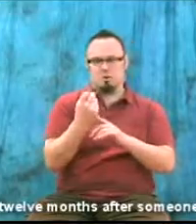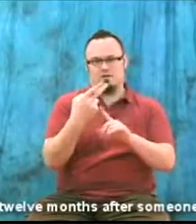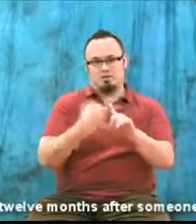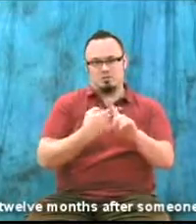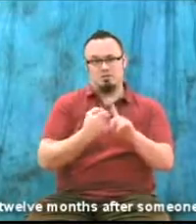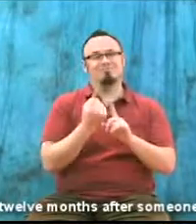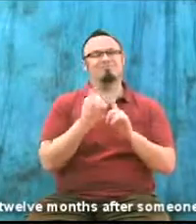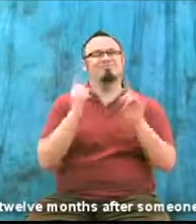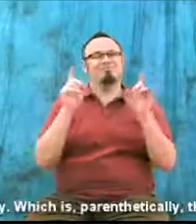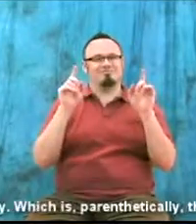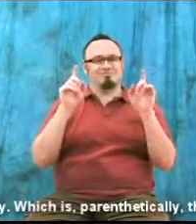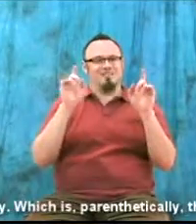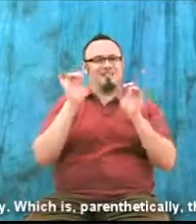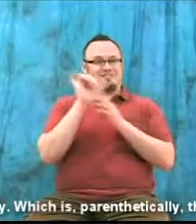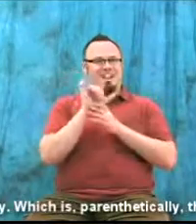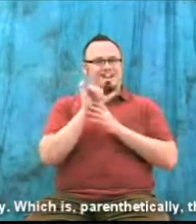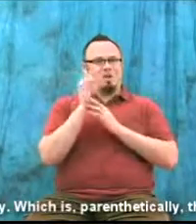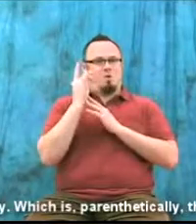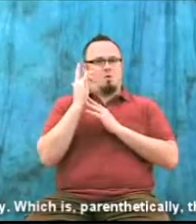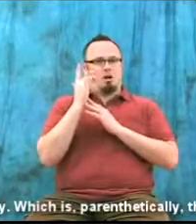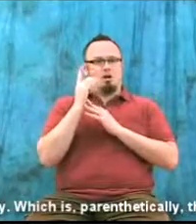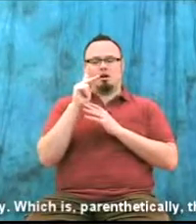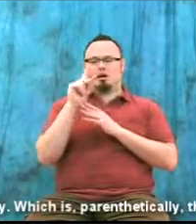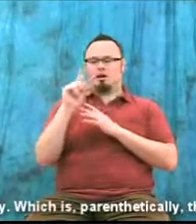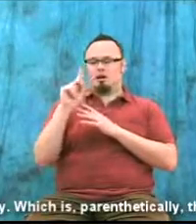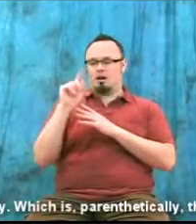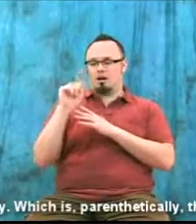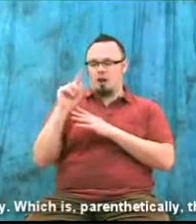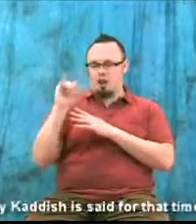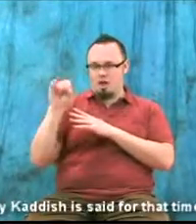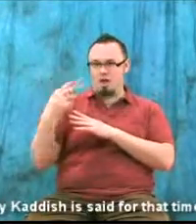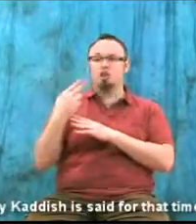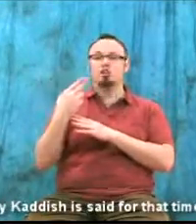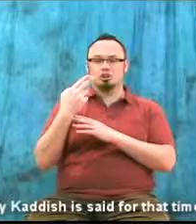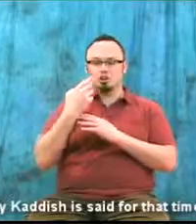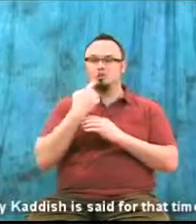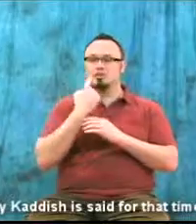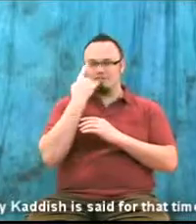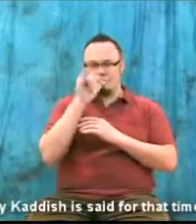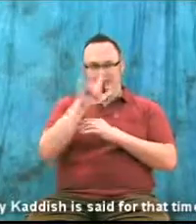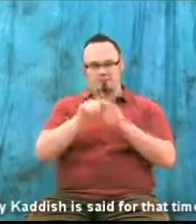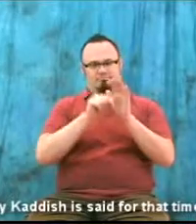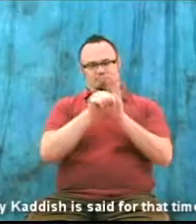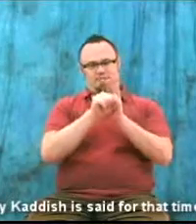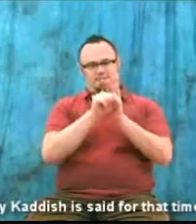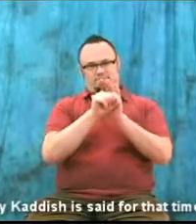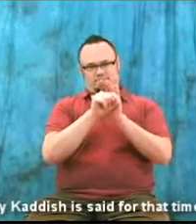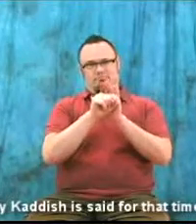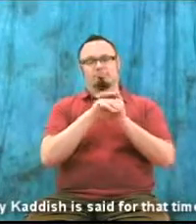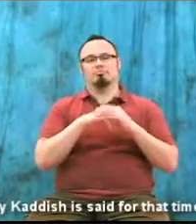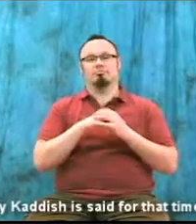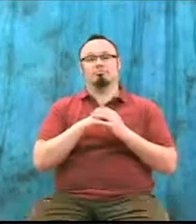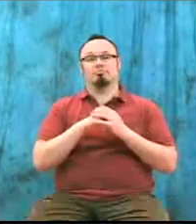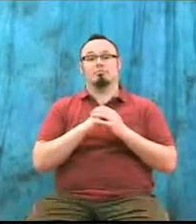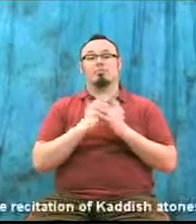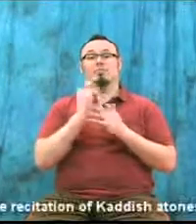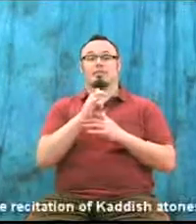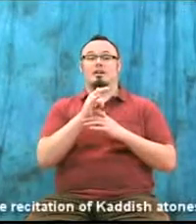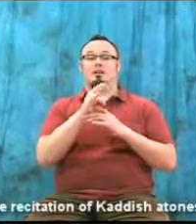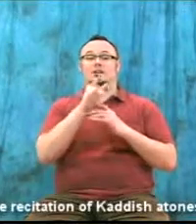Which is, parenthetically, the reason why Kaddish is said for that time period, the recitation of